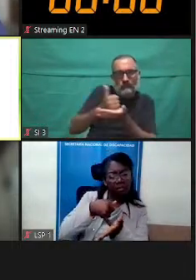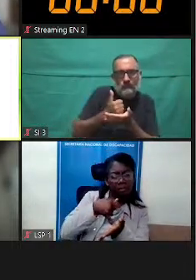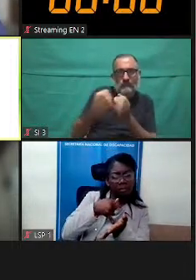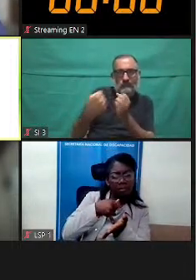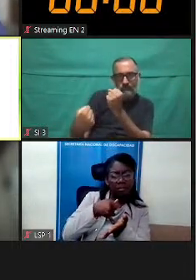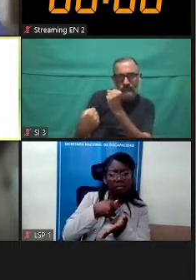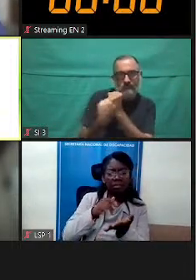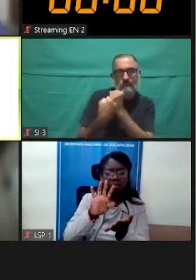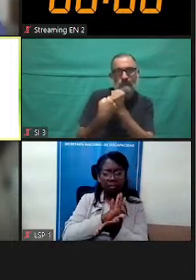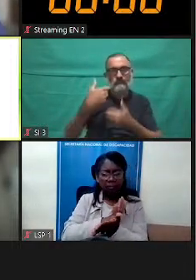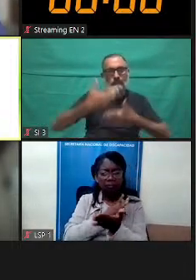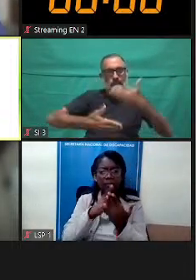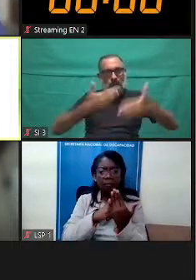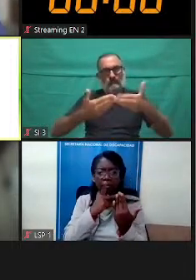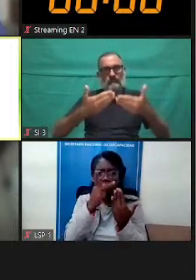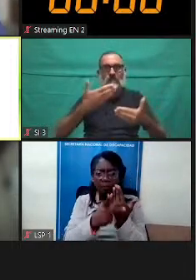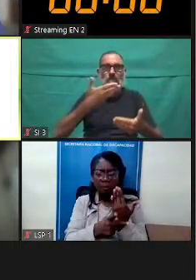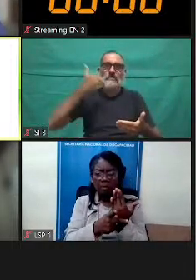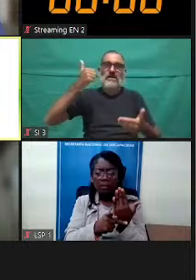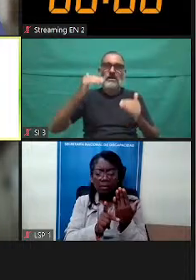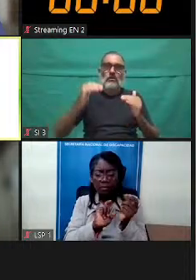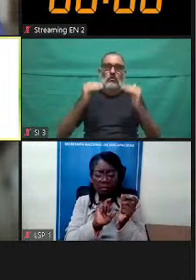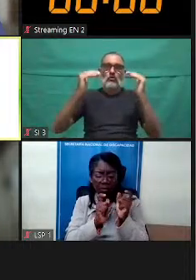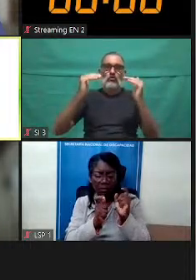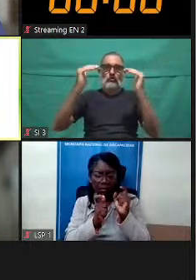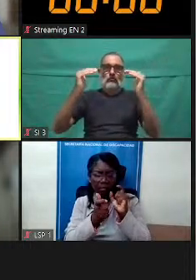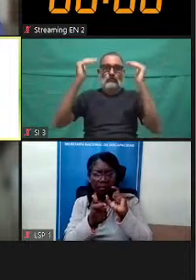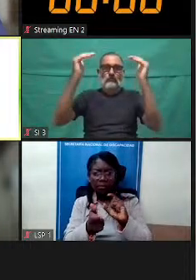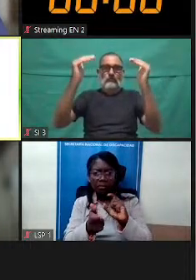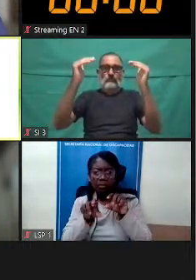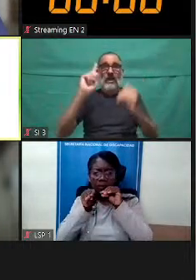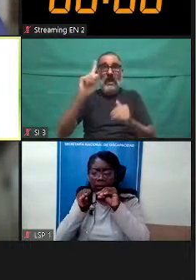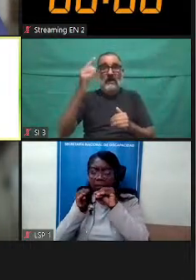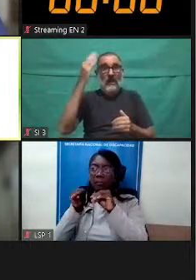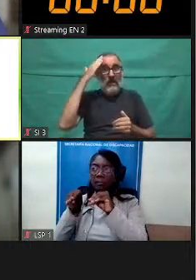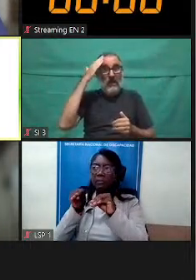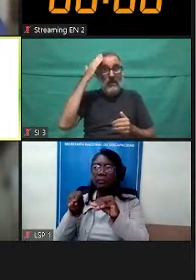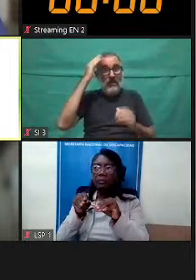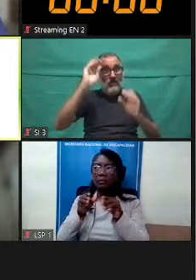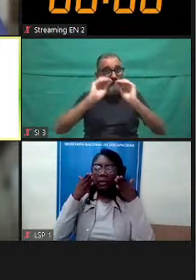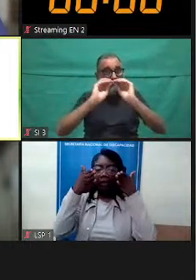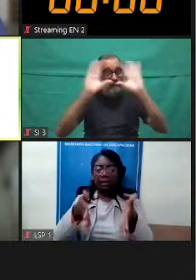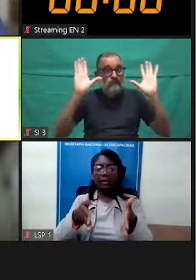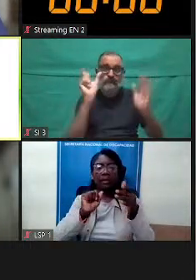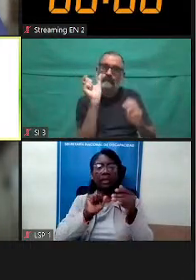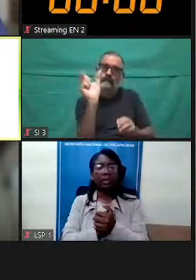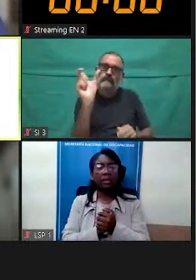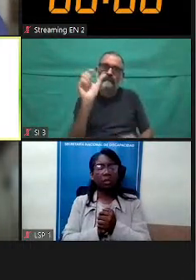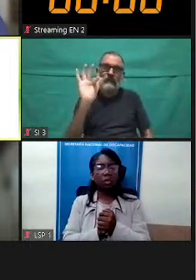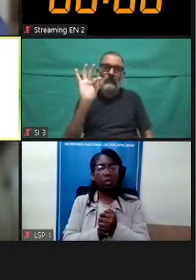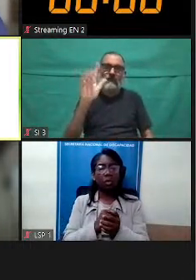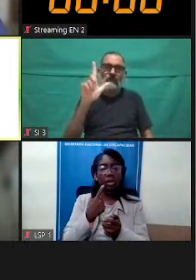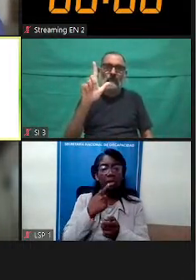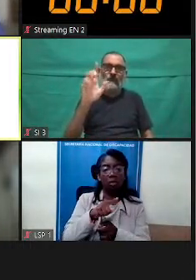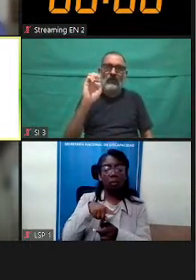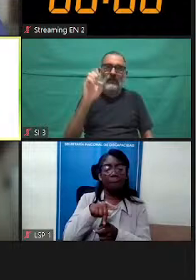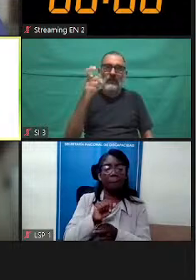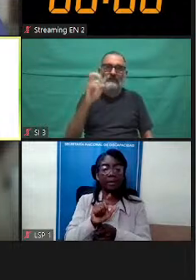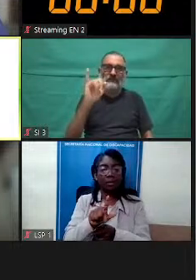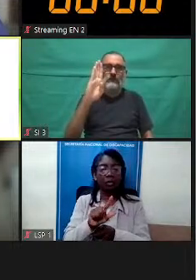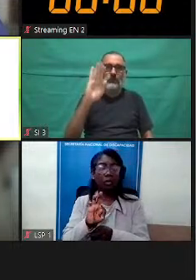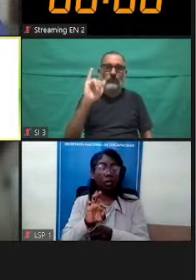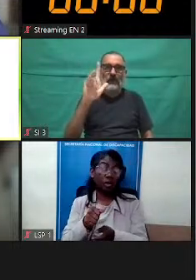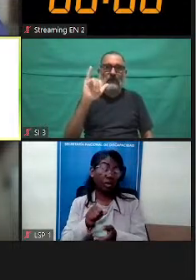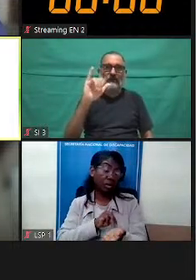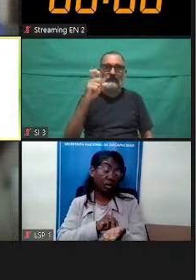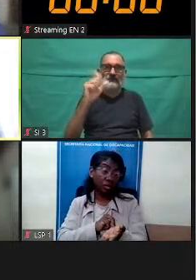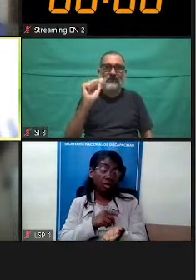understand the curriculums like simulations flexibilization learning curriculum how teachers are not do not